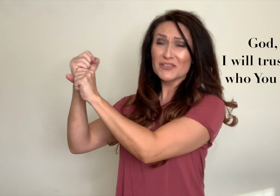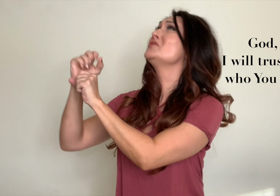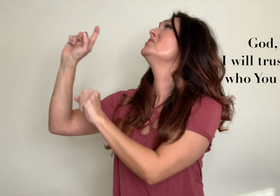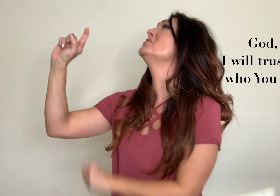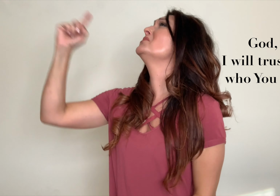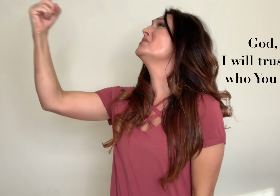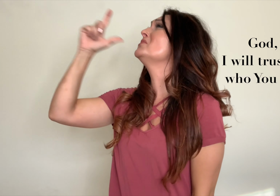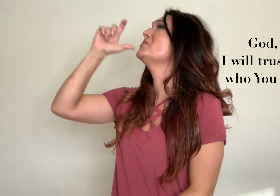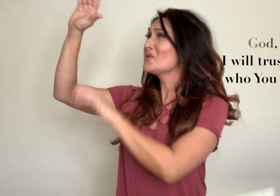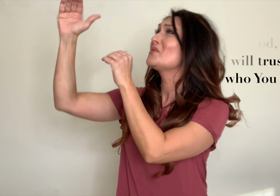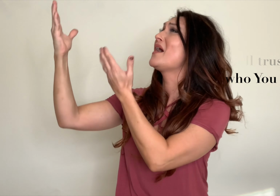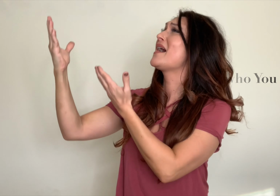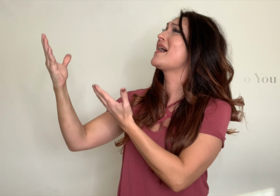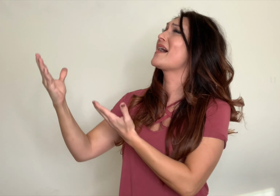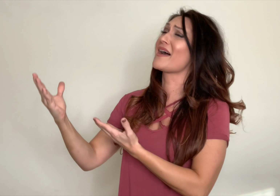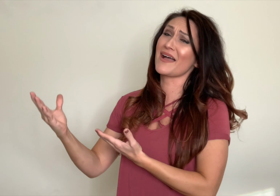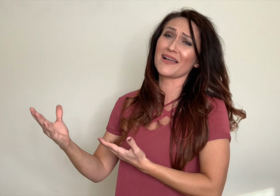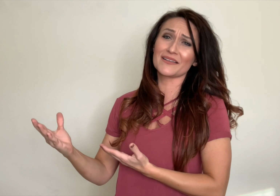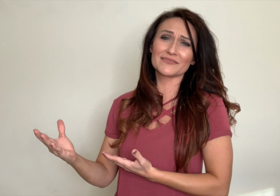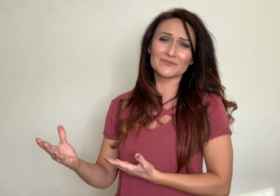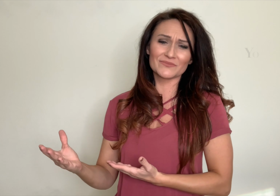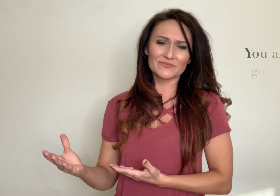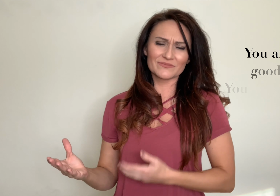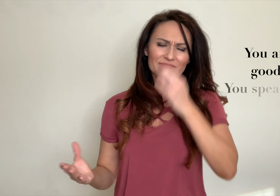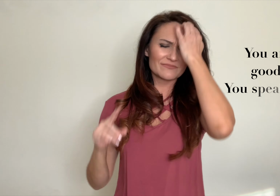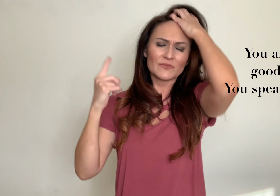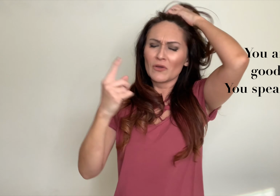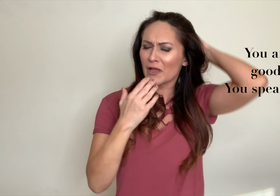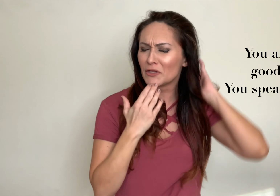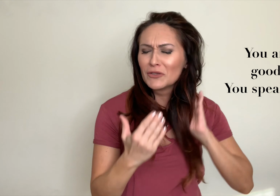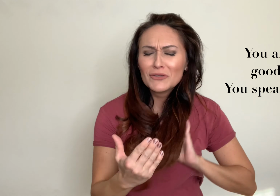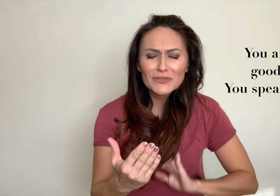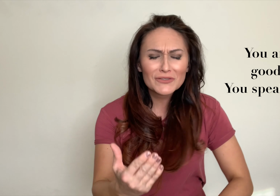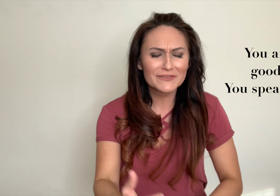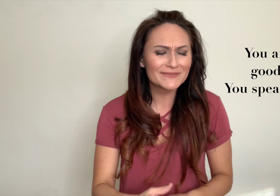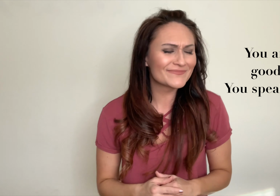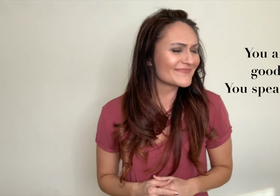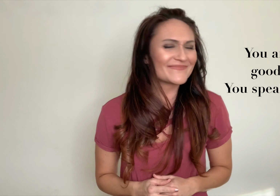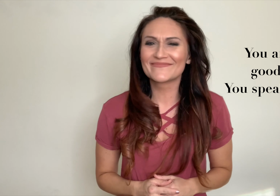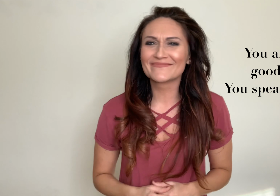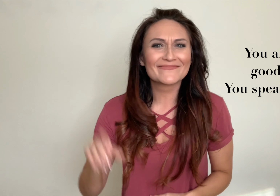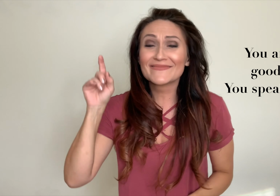will trust in who you are. You are